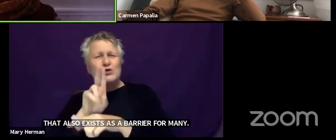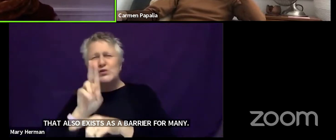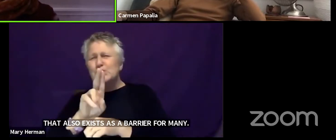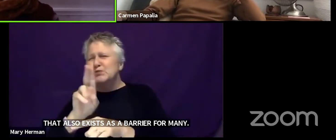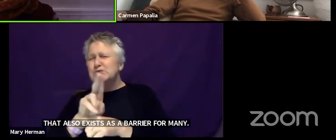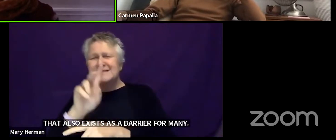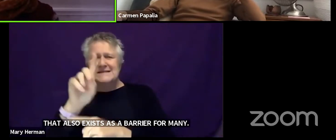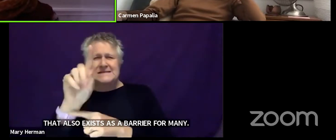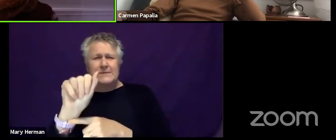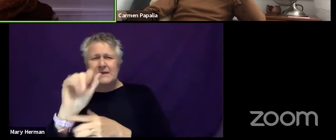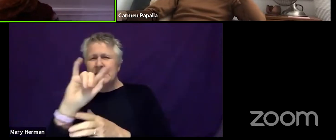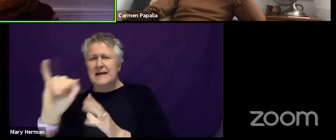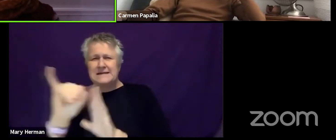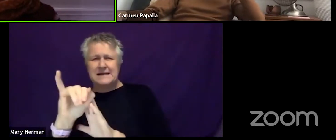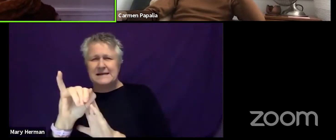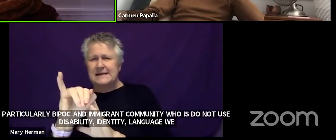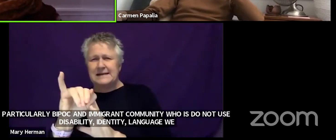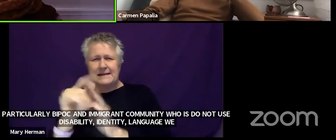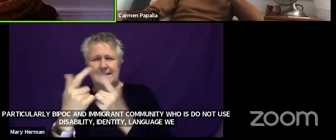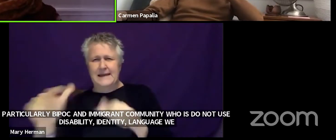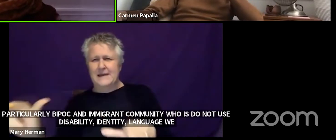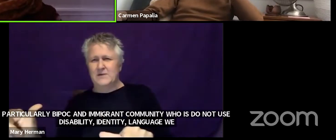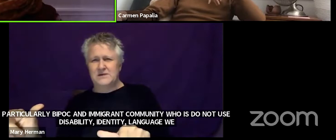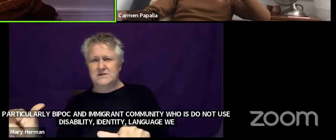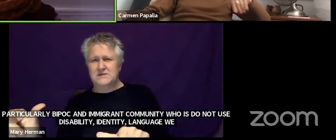welcome anyone who holds a relationship with